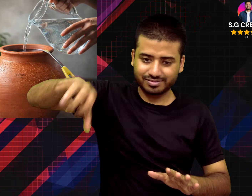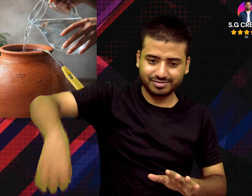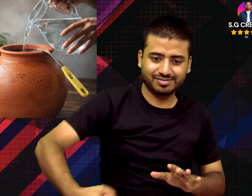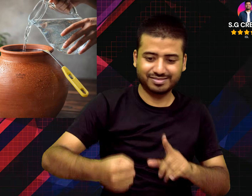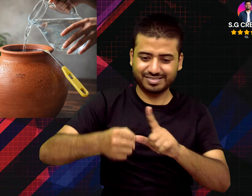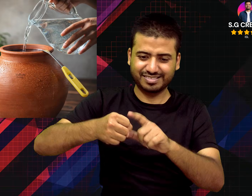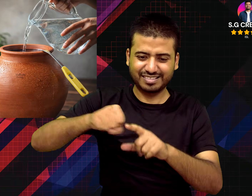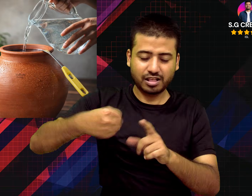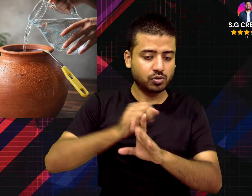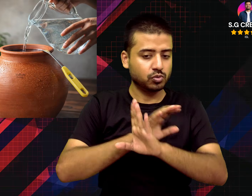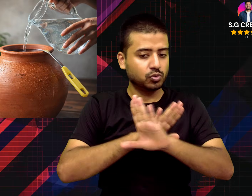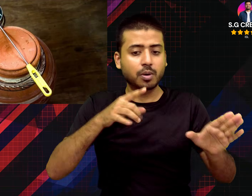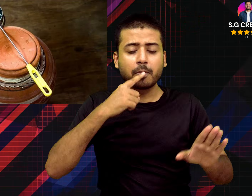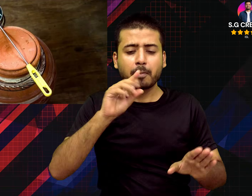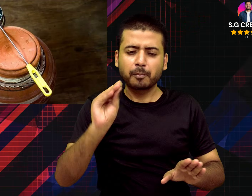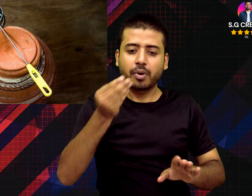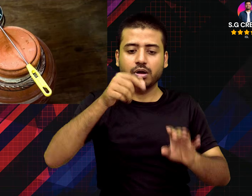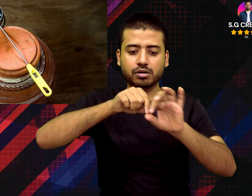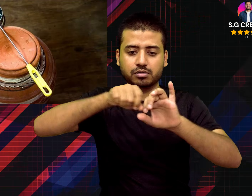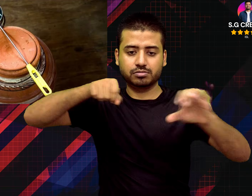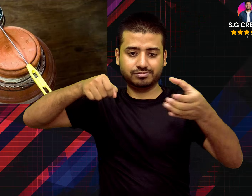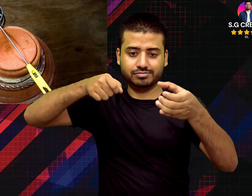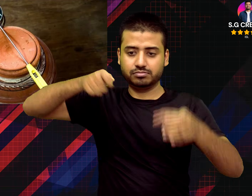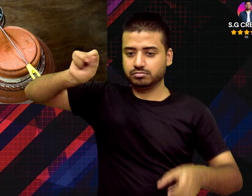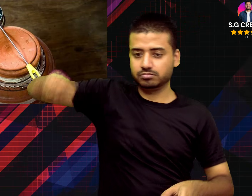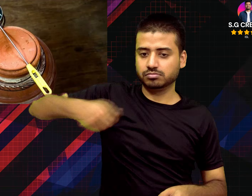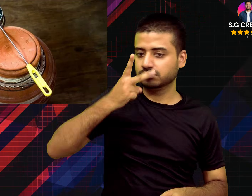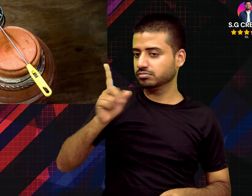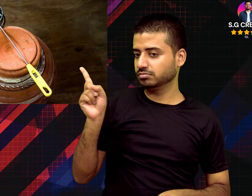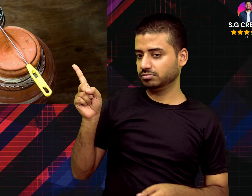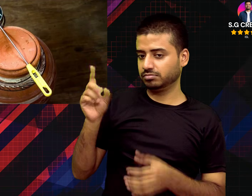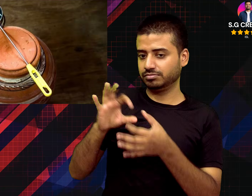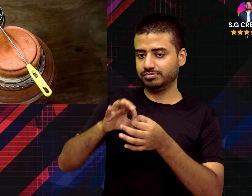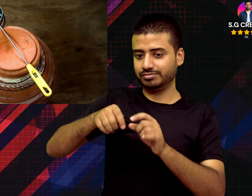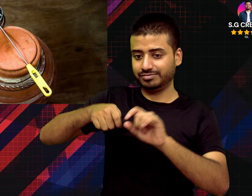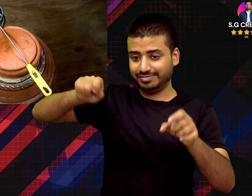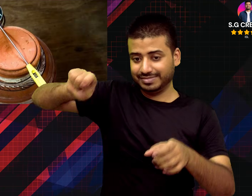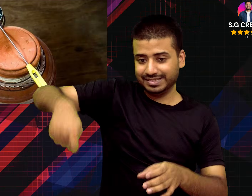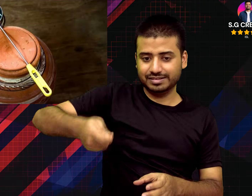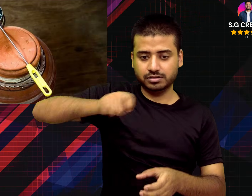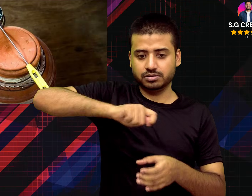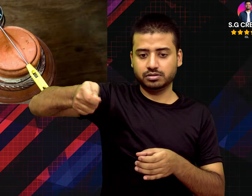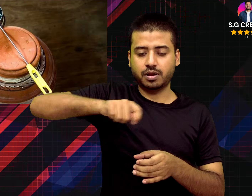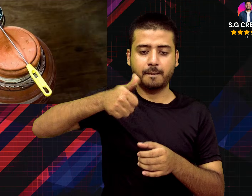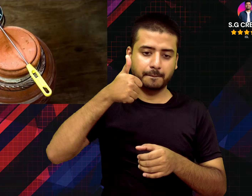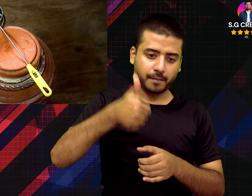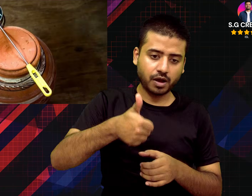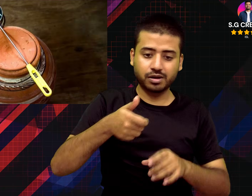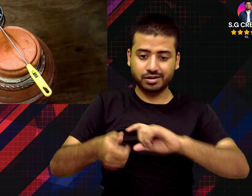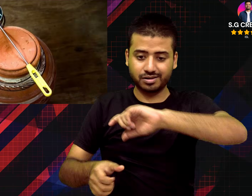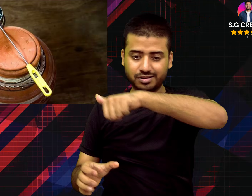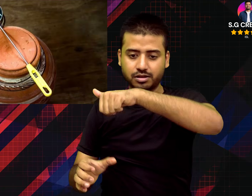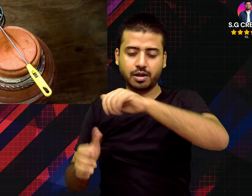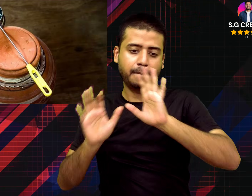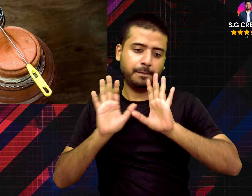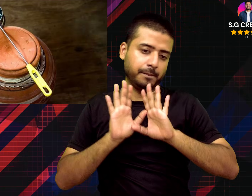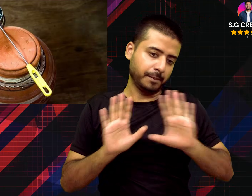of contamination. The unglazed clay will absorb the chemical surfactants, artificial fragrances, and foaming agents from the